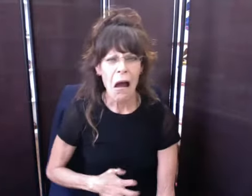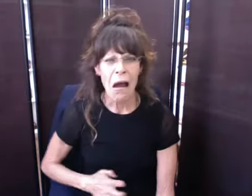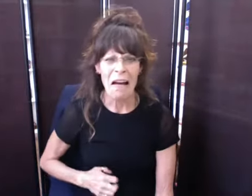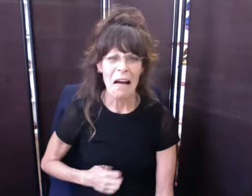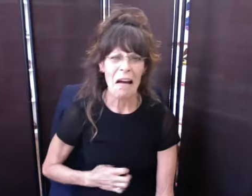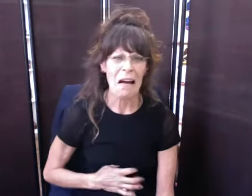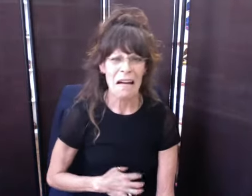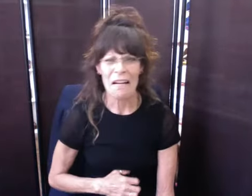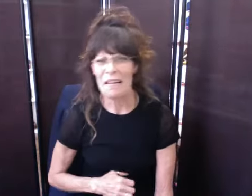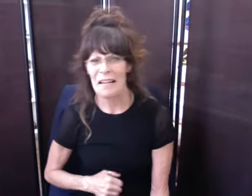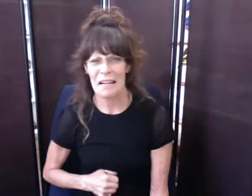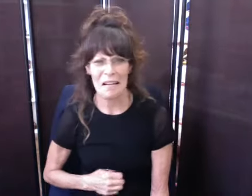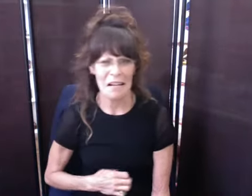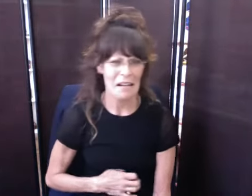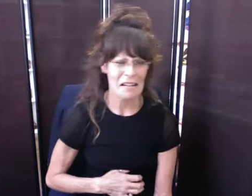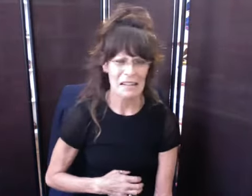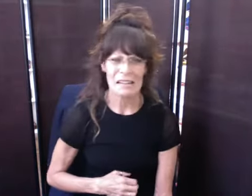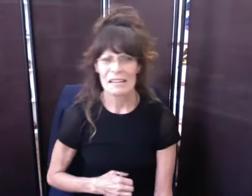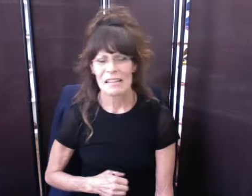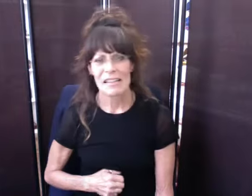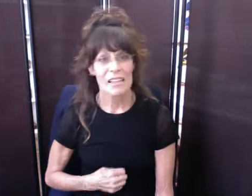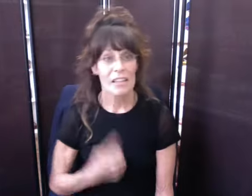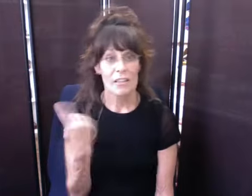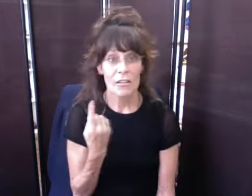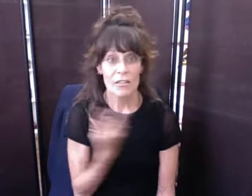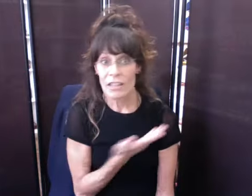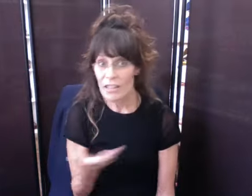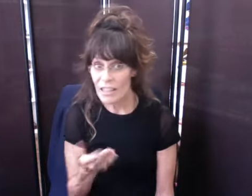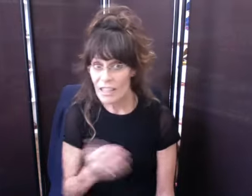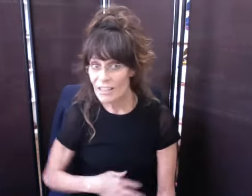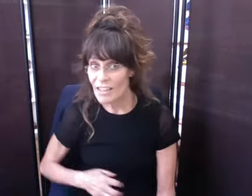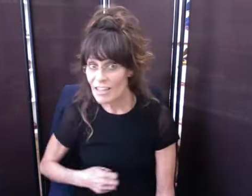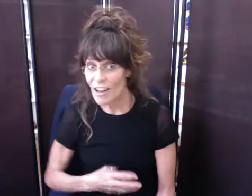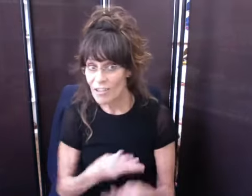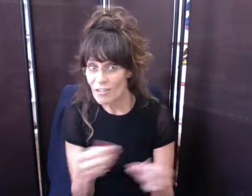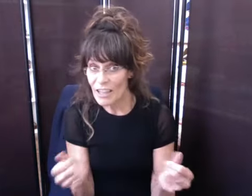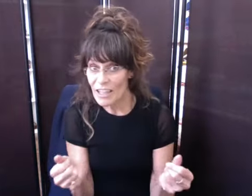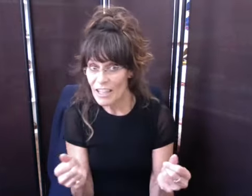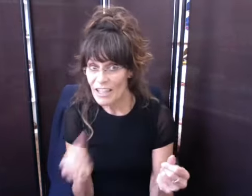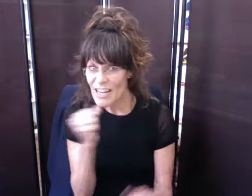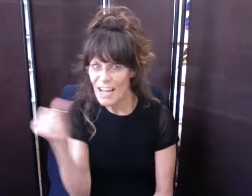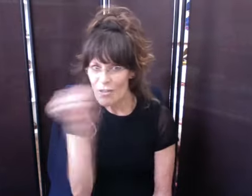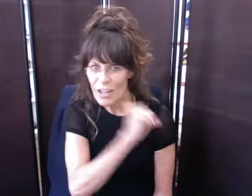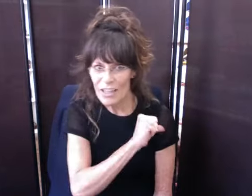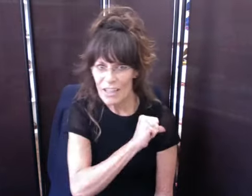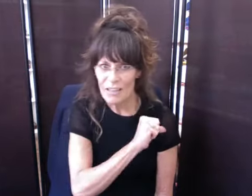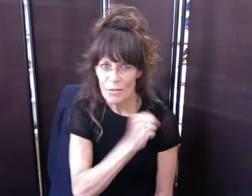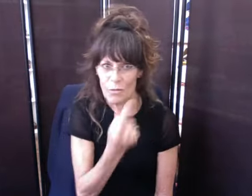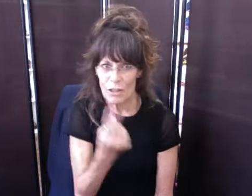Knots in my stomach. And the only thing that makes the knots go away, not drunkenness, one or two drinks. You see, I get a sense